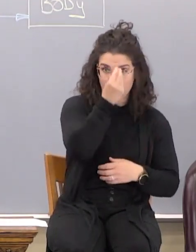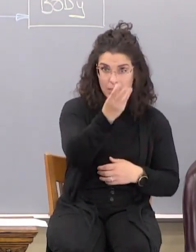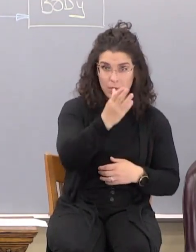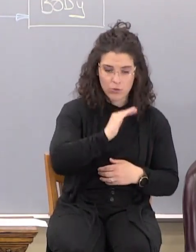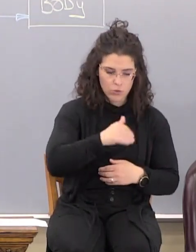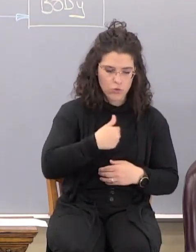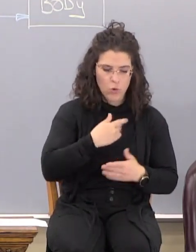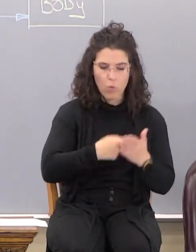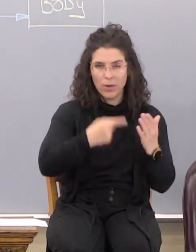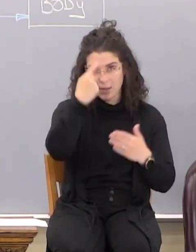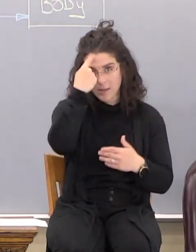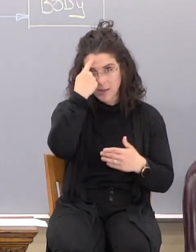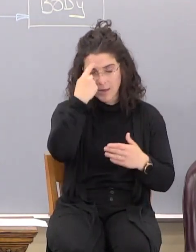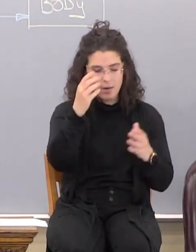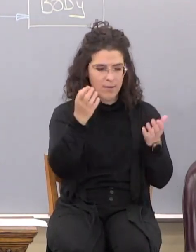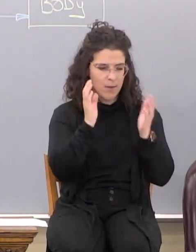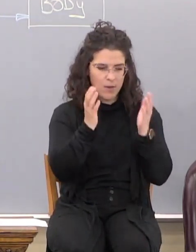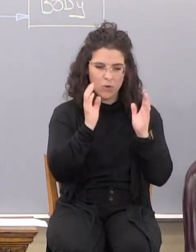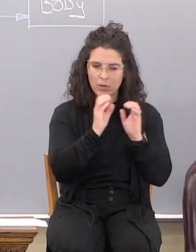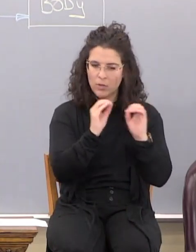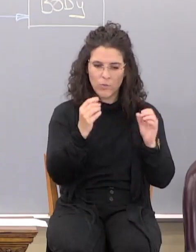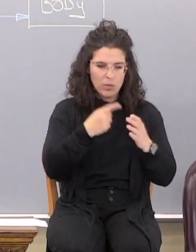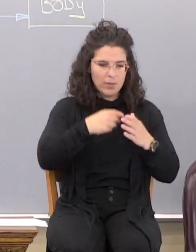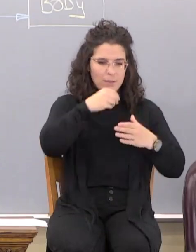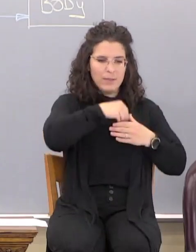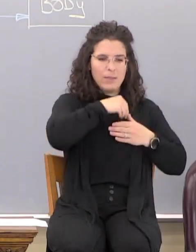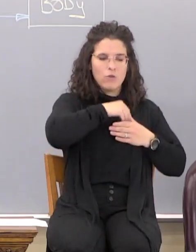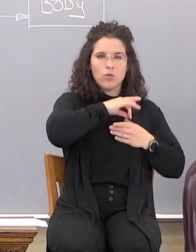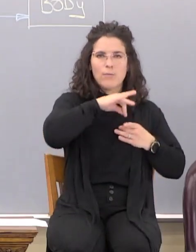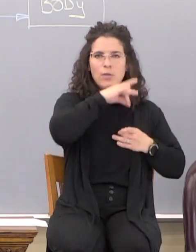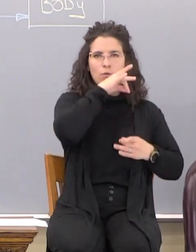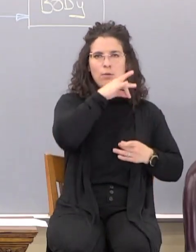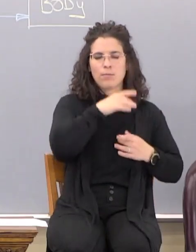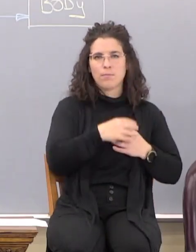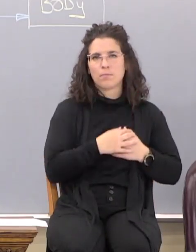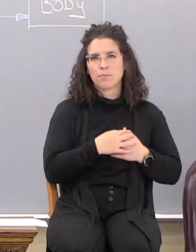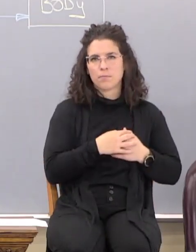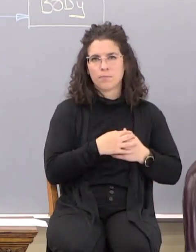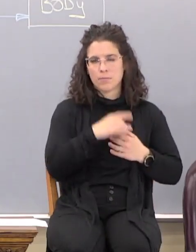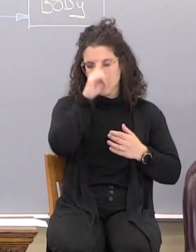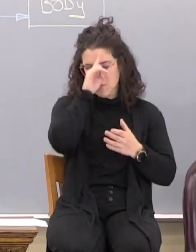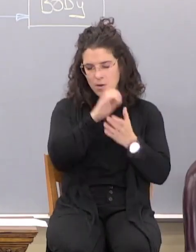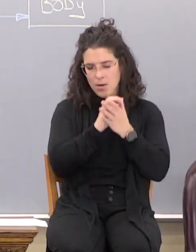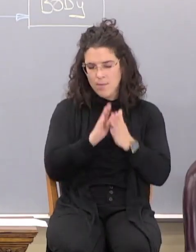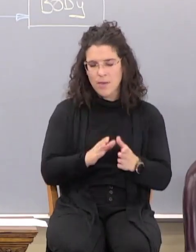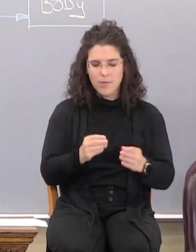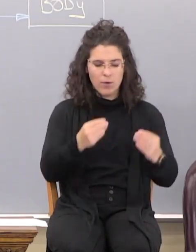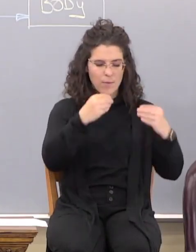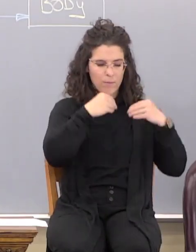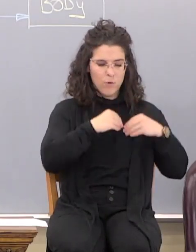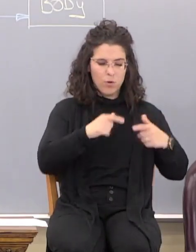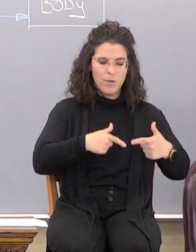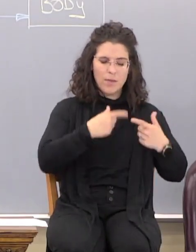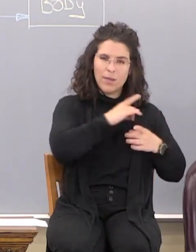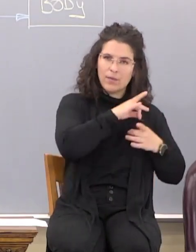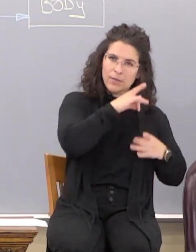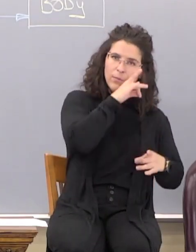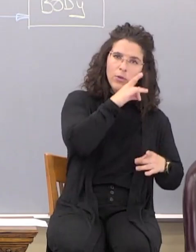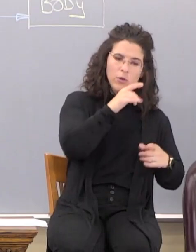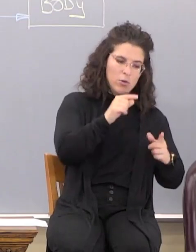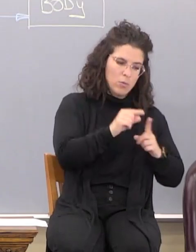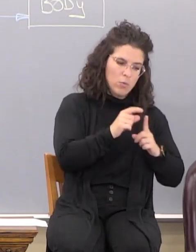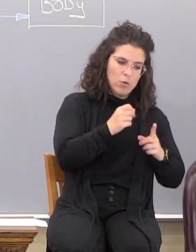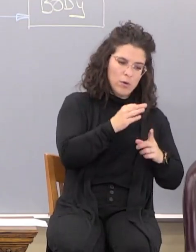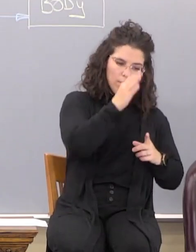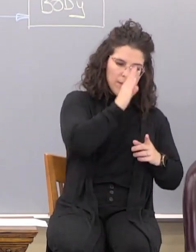think, and it pays no attention to what's in here, in your spirit. As a believer, he's put his life in here. The Word of God is